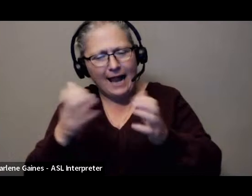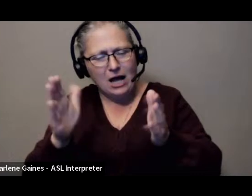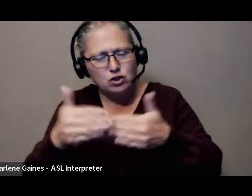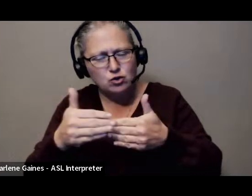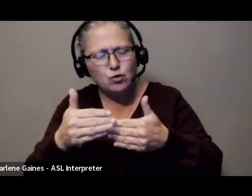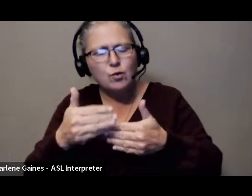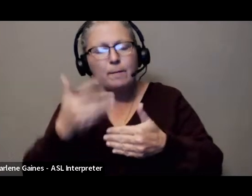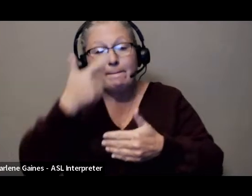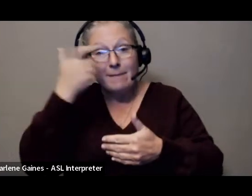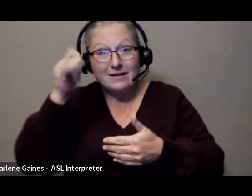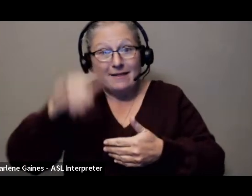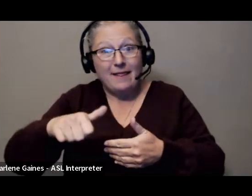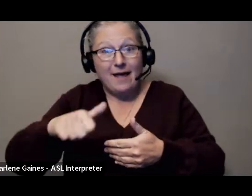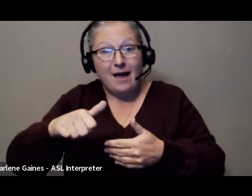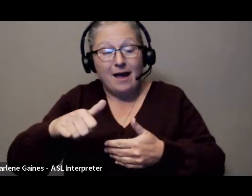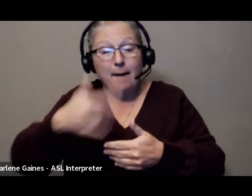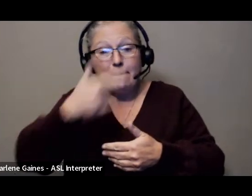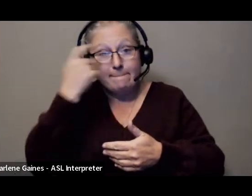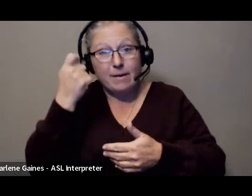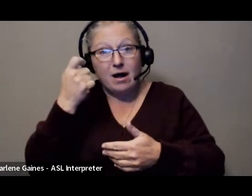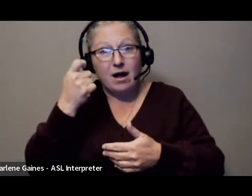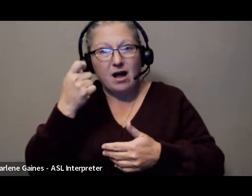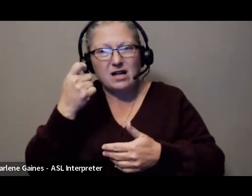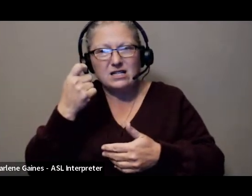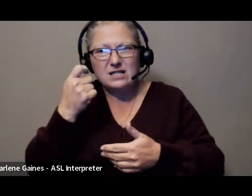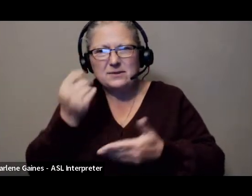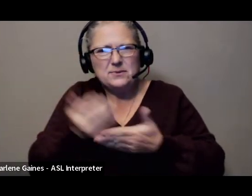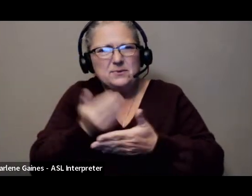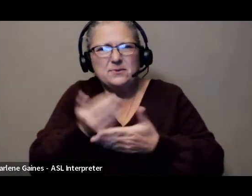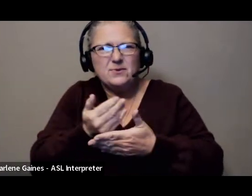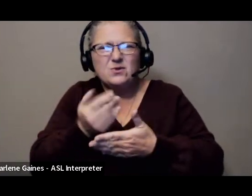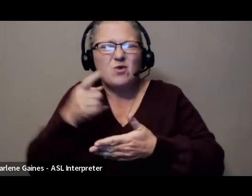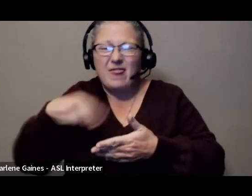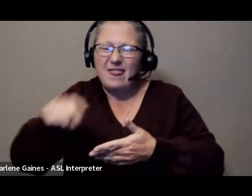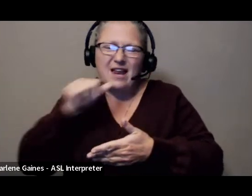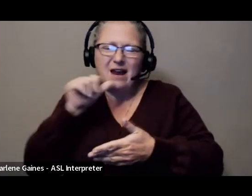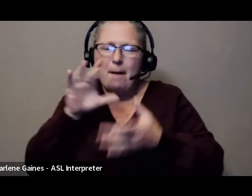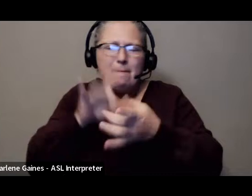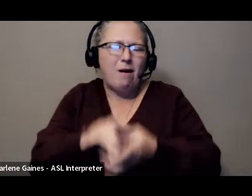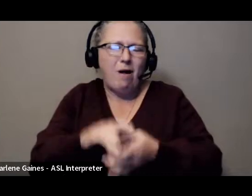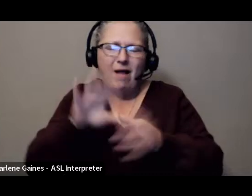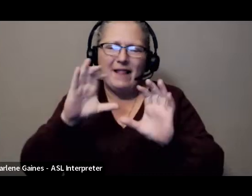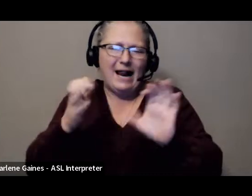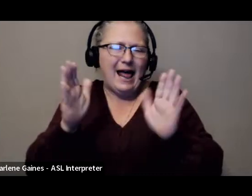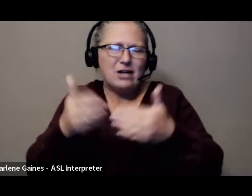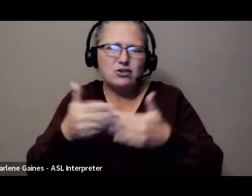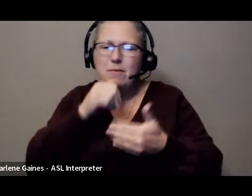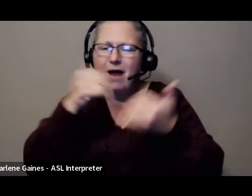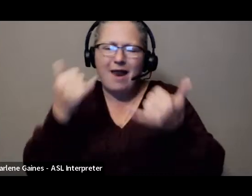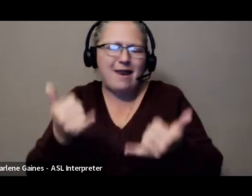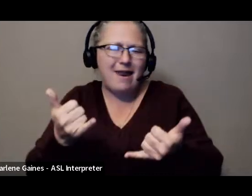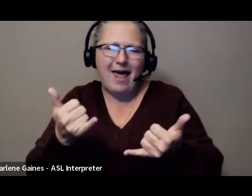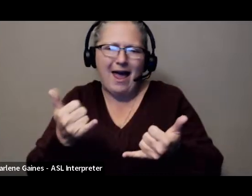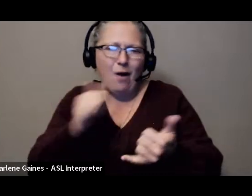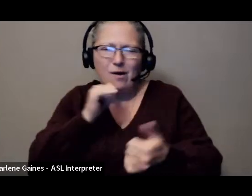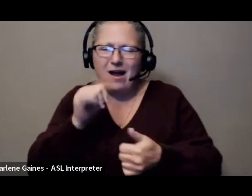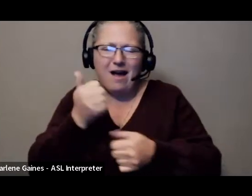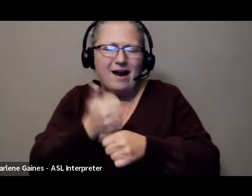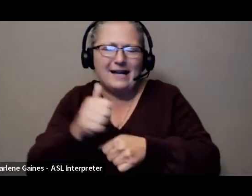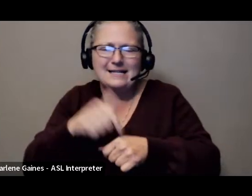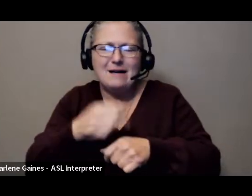And because of that, because it's so raw, this just doesn't belong in the classroom, at least not now or not anytime